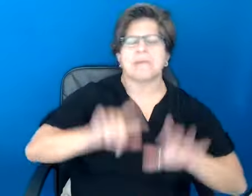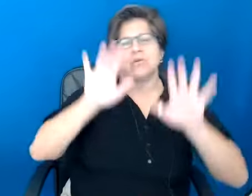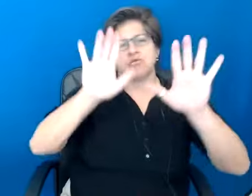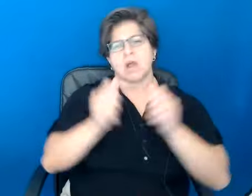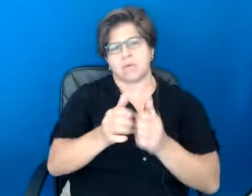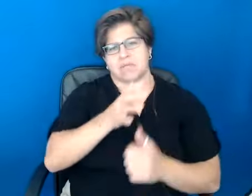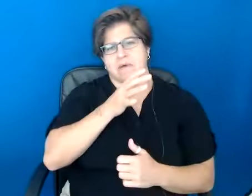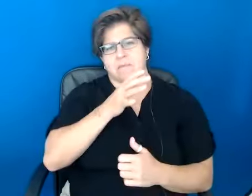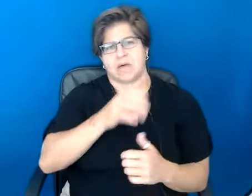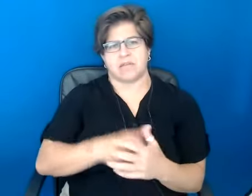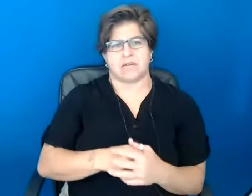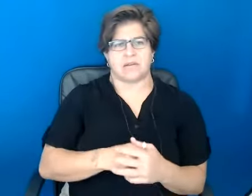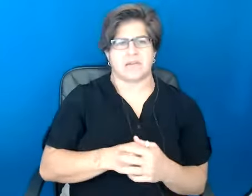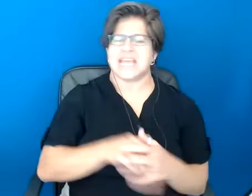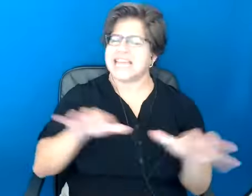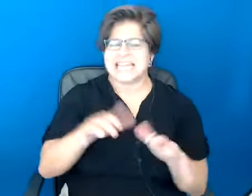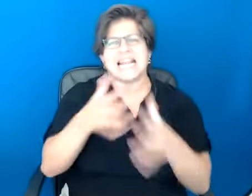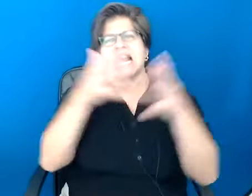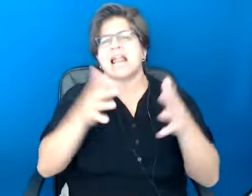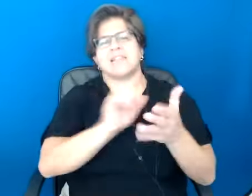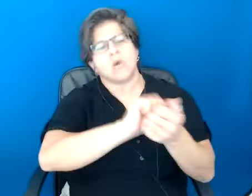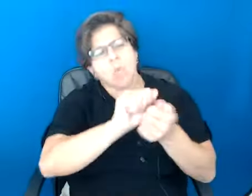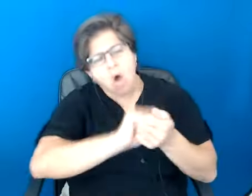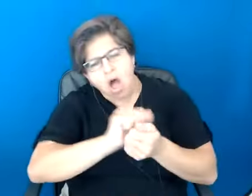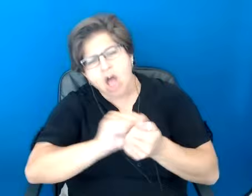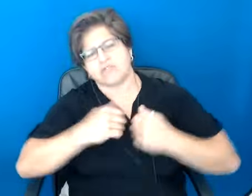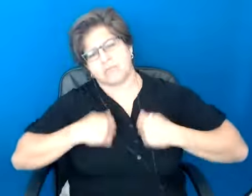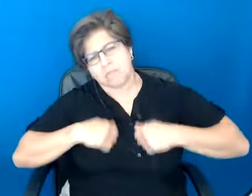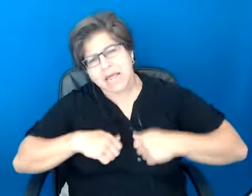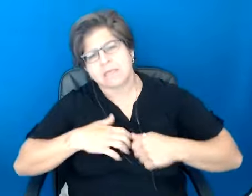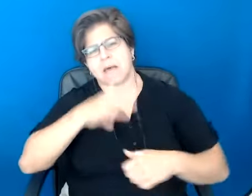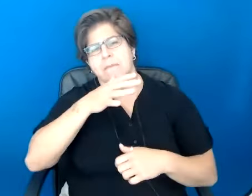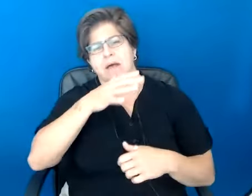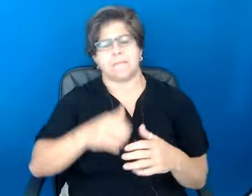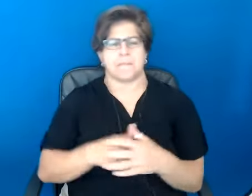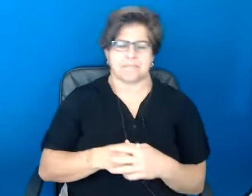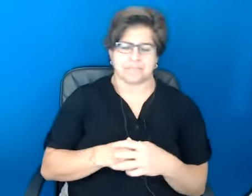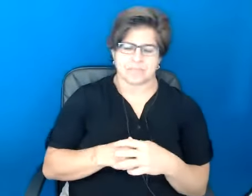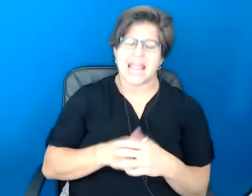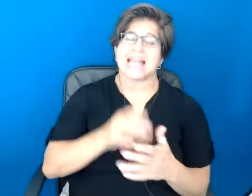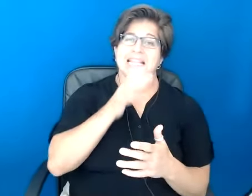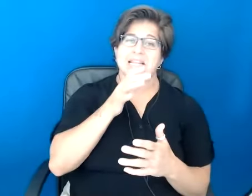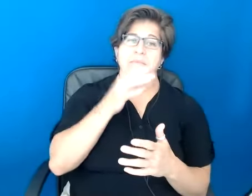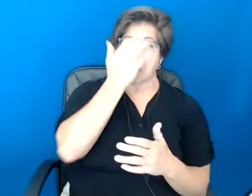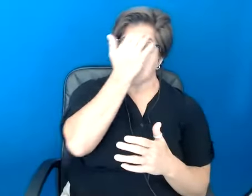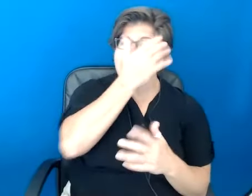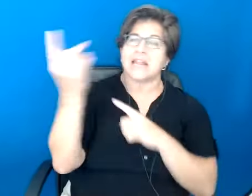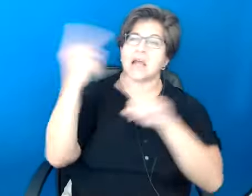the woman that was calling him a murderer. She says, where is James? And he had helped me. Even though he drank at that time, he was great with my mother. He lifted